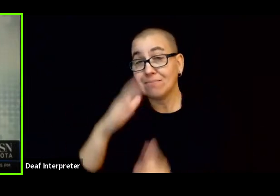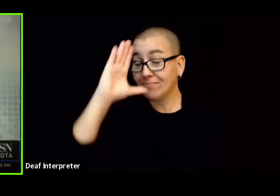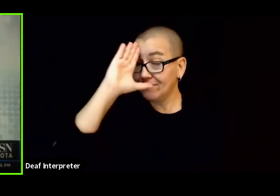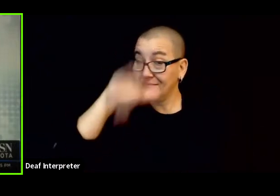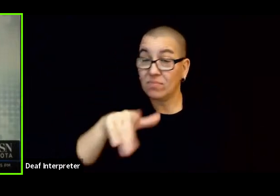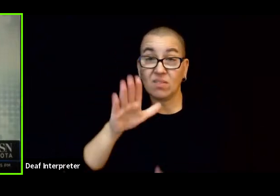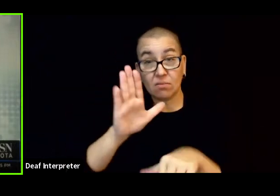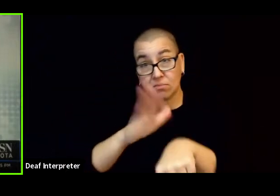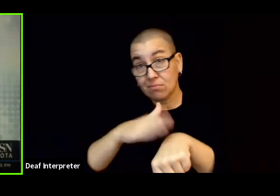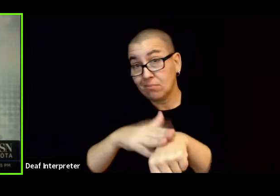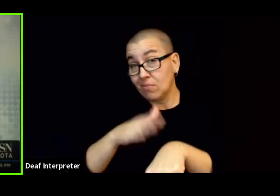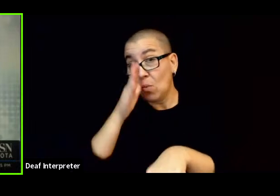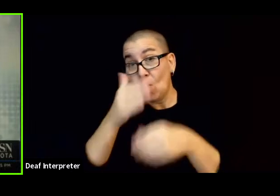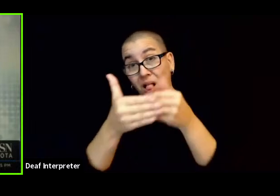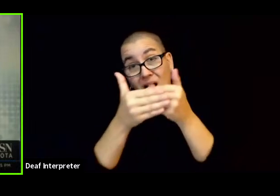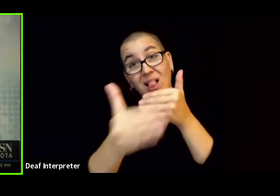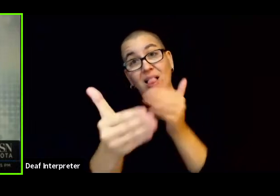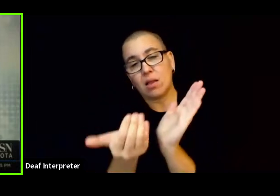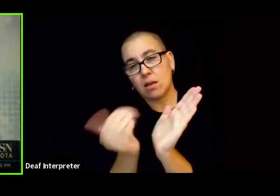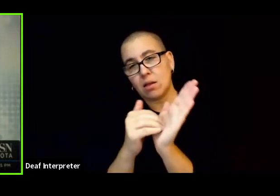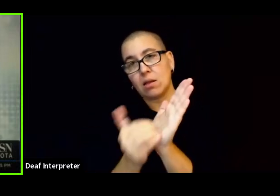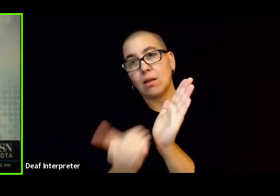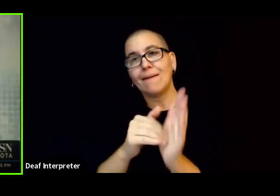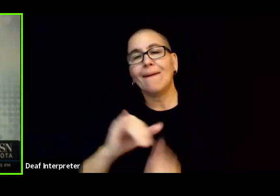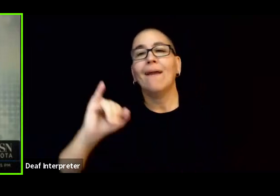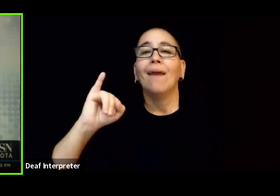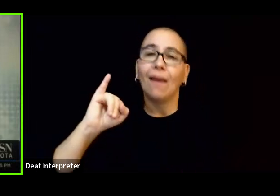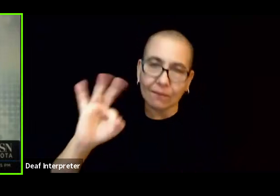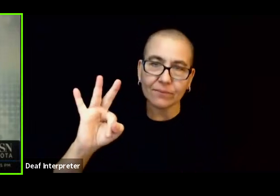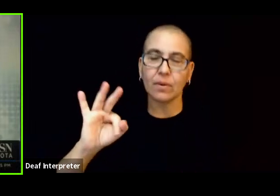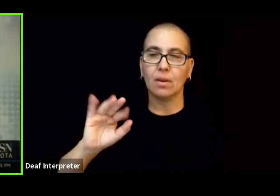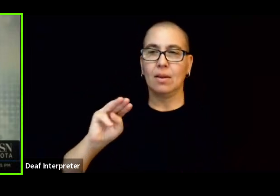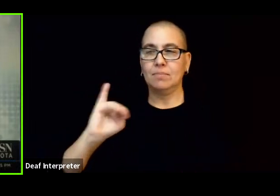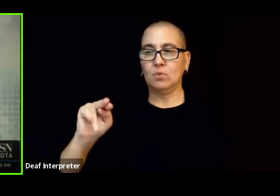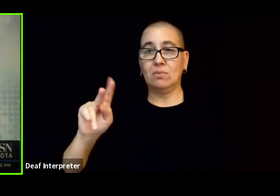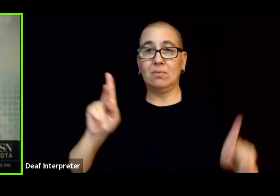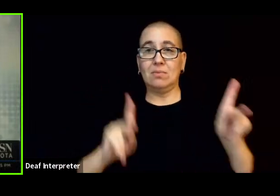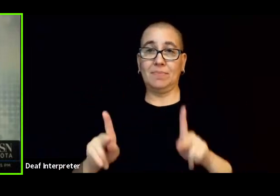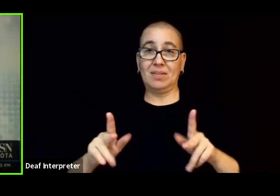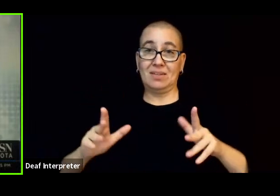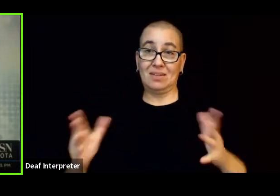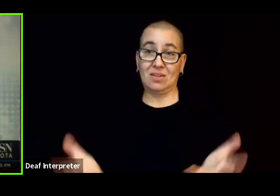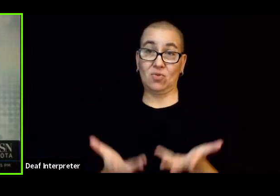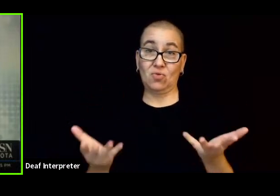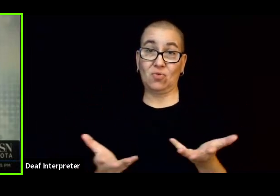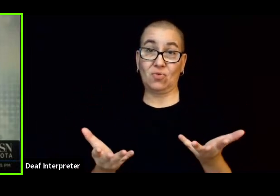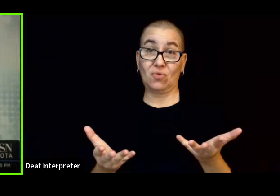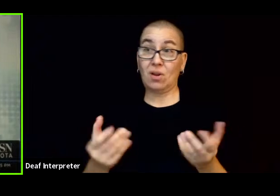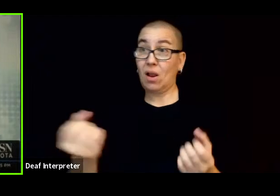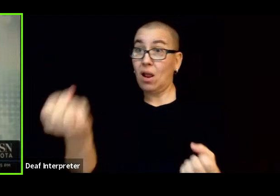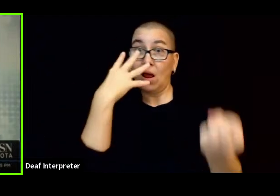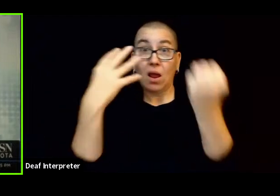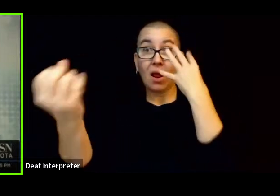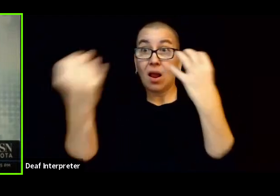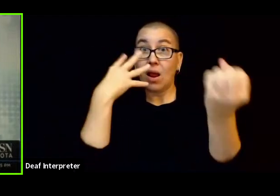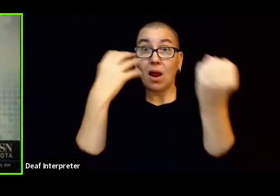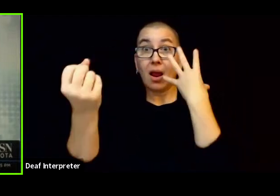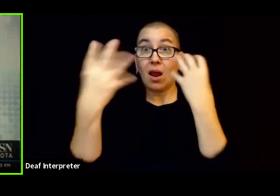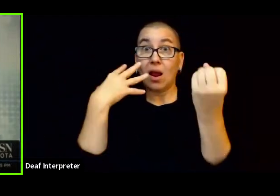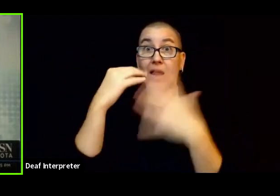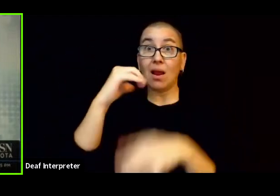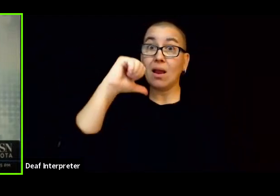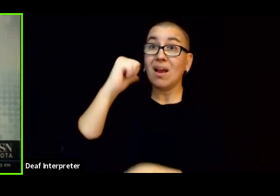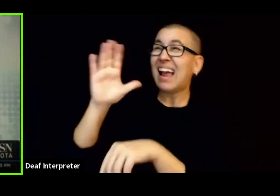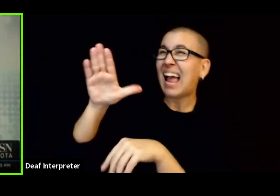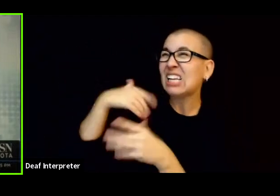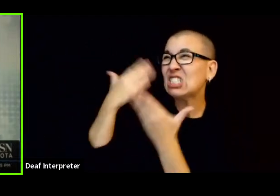If Minnesotans were following the guidance that currently exists, we wouldn't need further dial backs. However, just given the fact